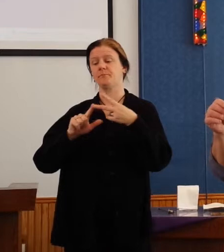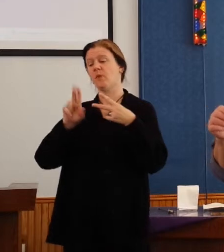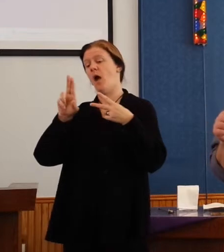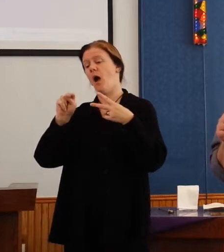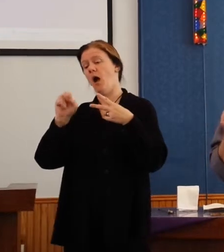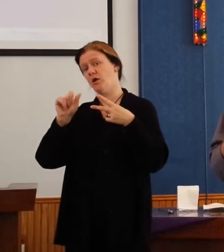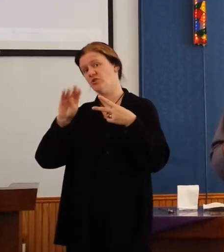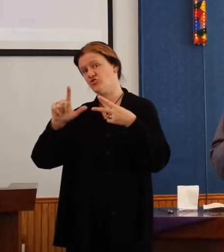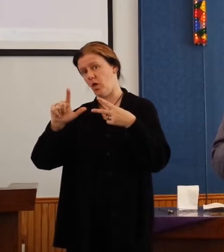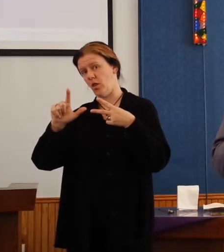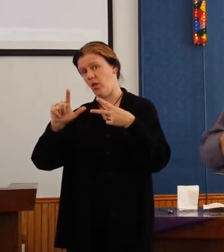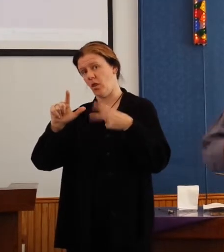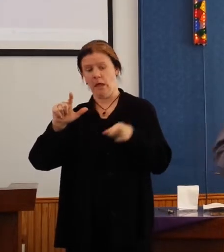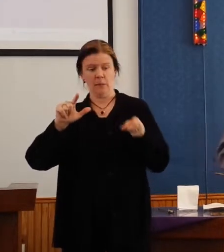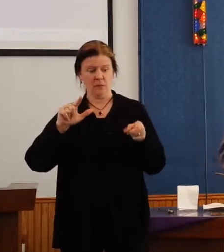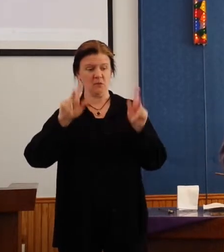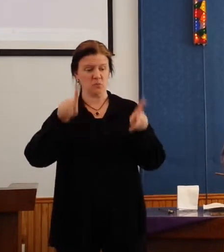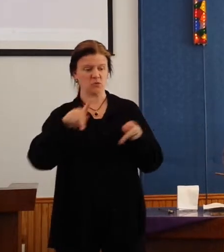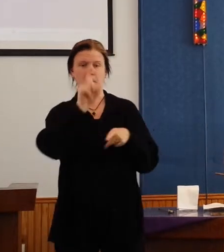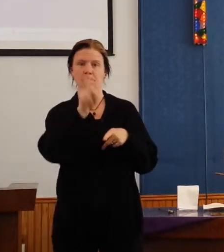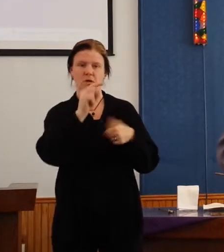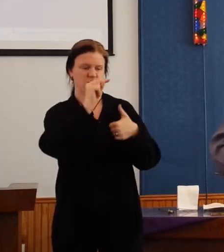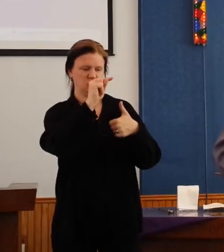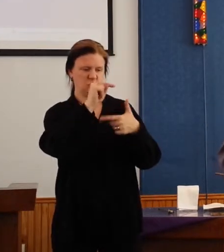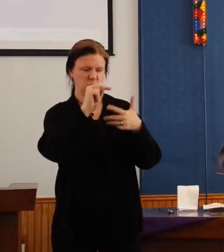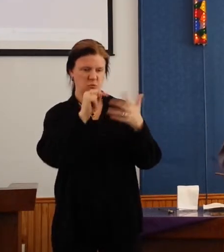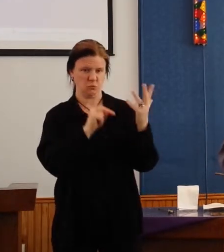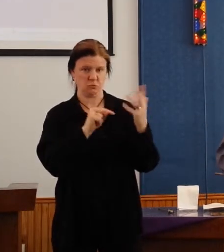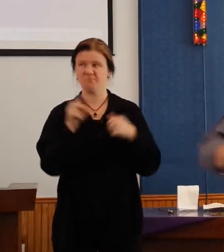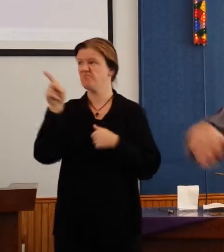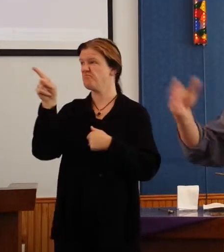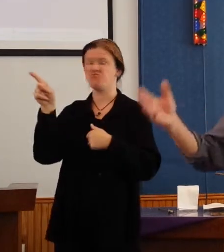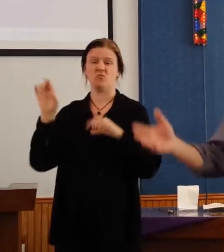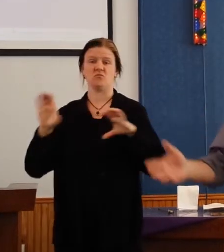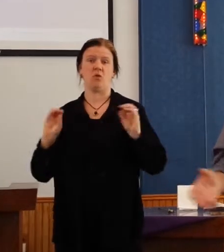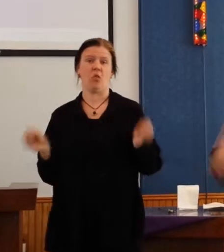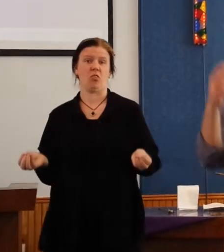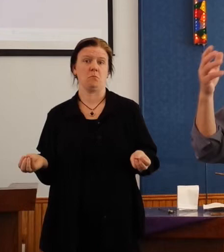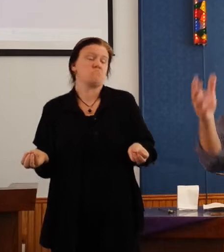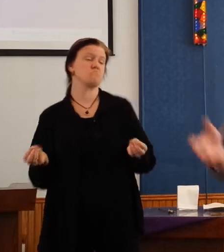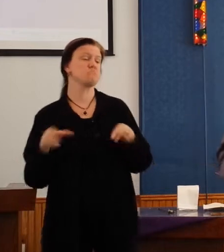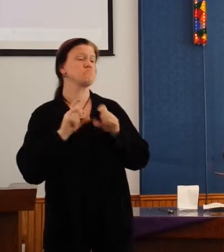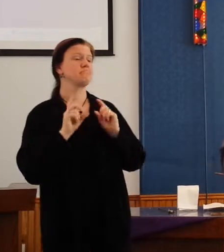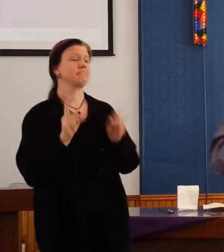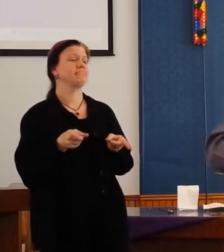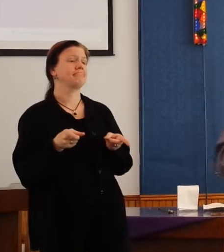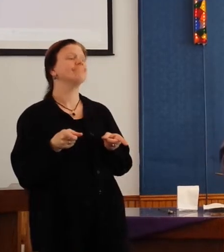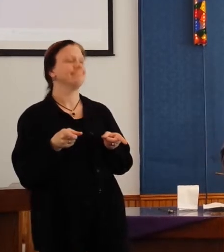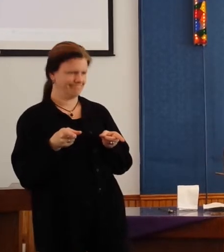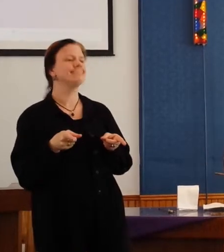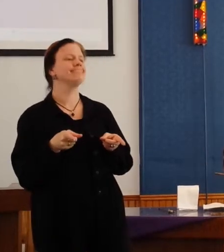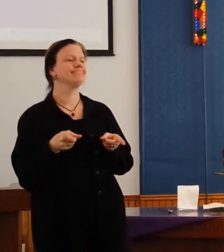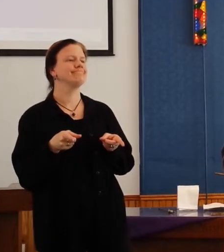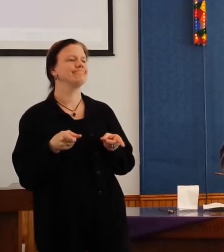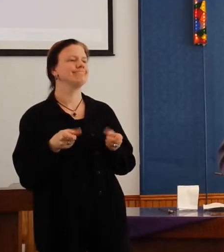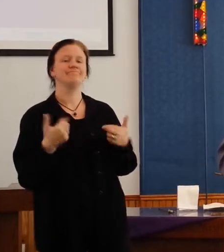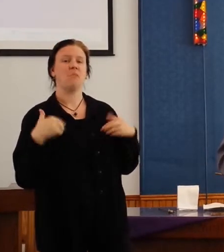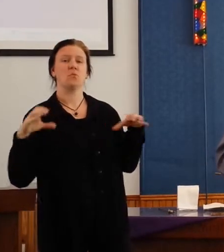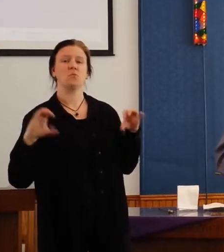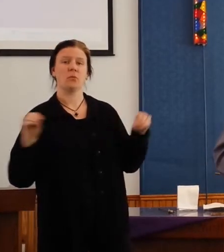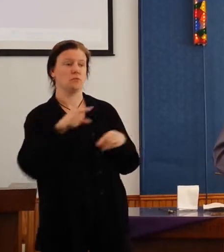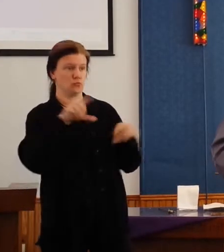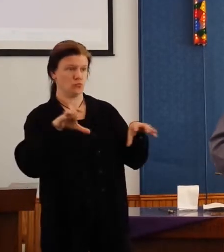two parties, but only one of the two parties has to do something. That means the other party can sit back, relax, because there's nothing they have